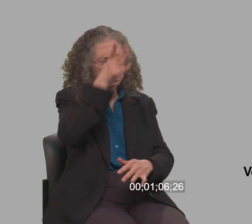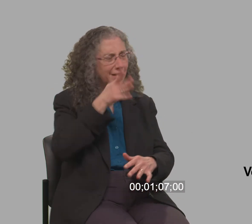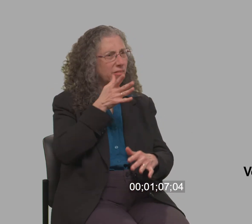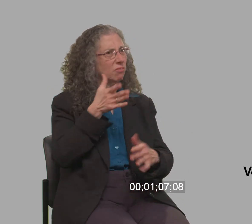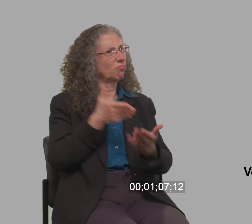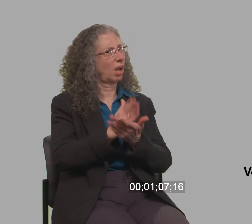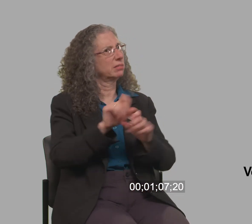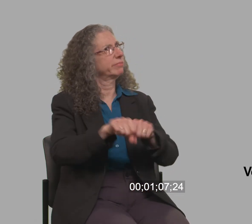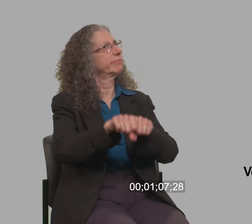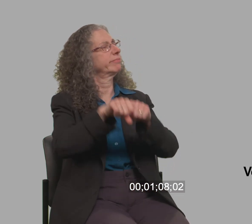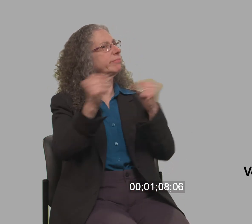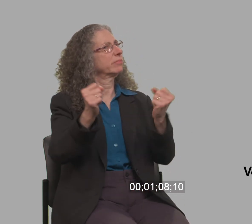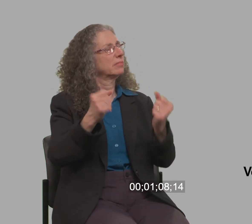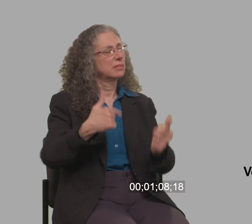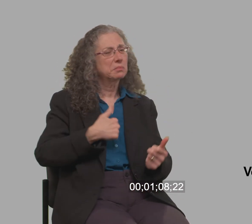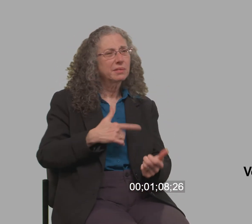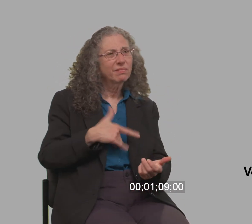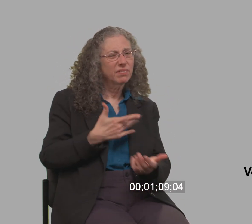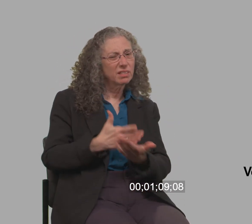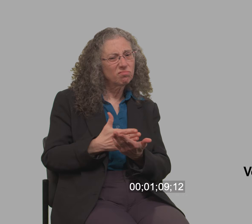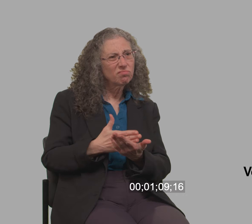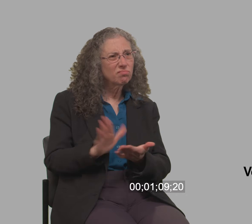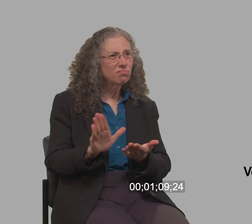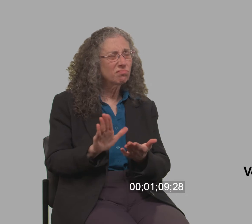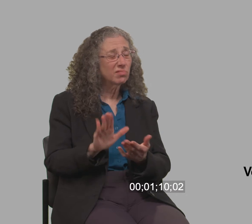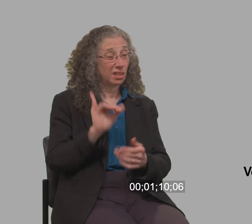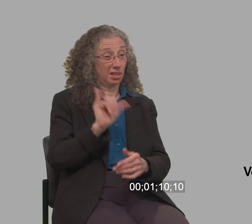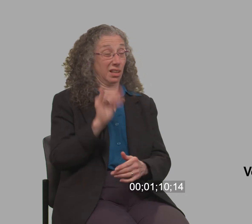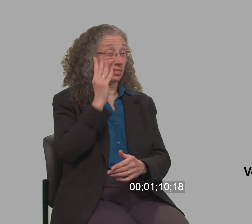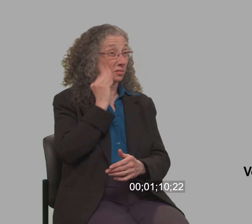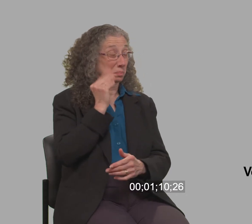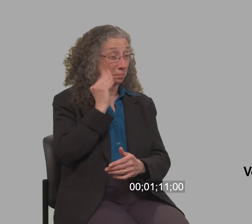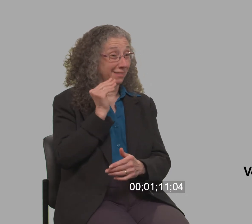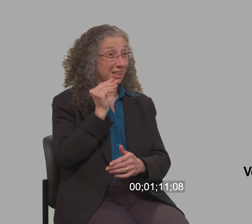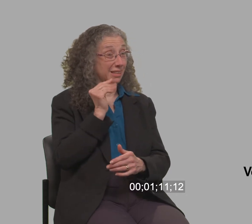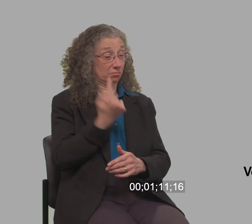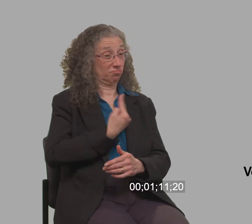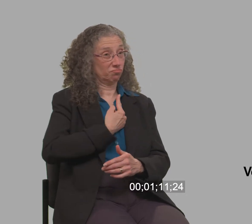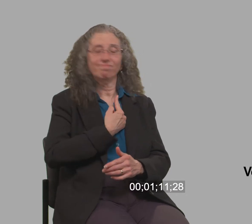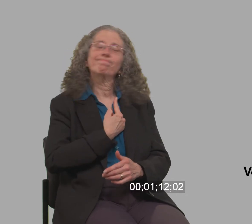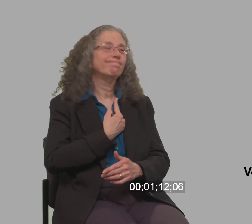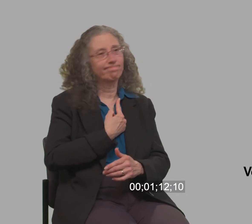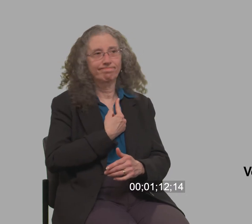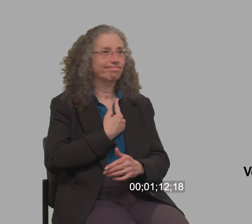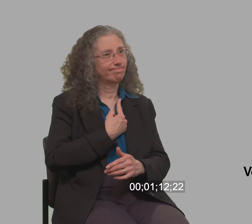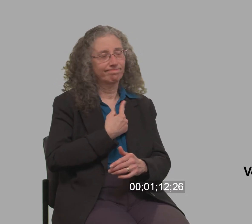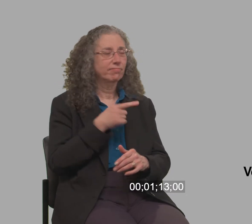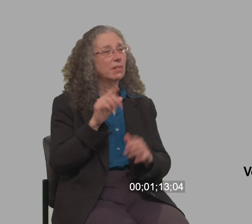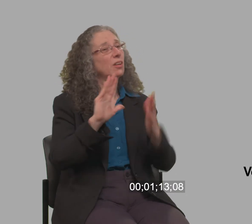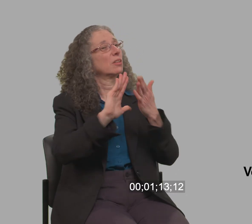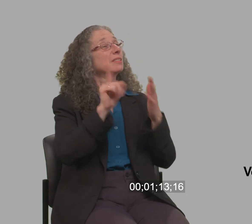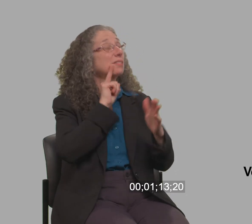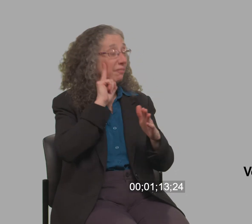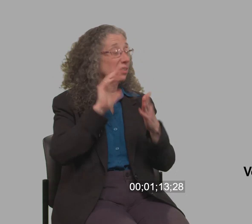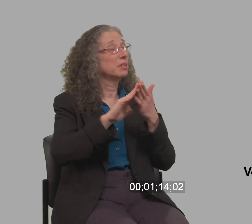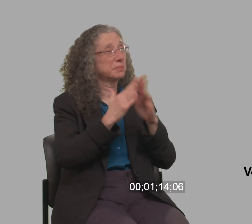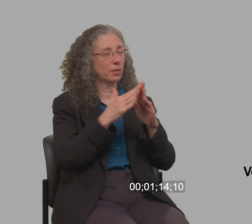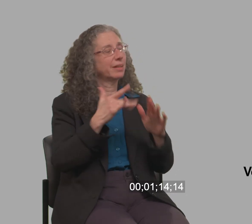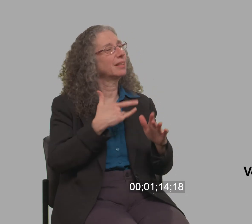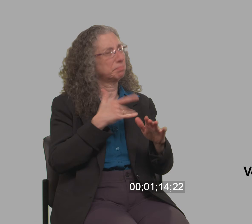the guardians and caretakers of our children are. That's our rights as parents, and in that moment, my rights were violated. That doesn't